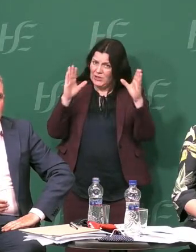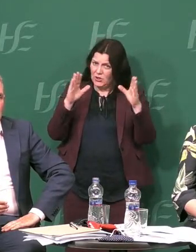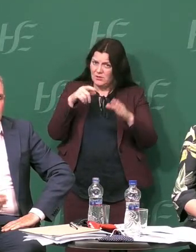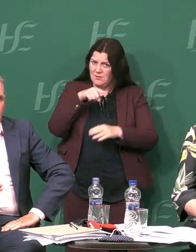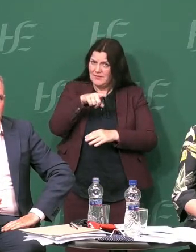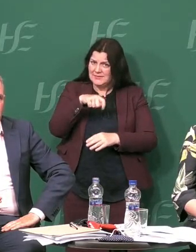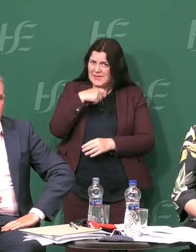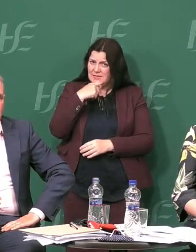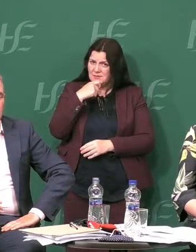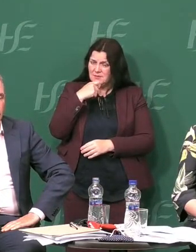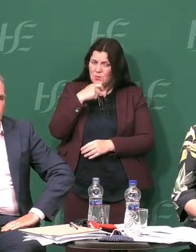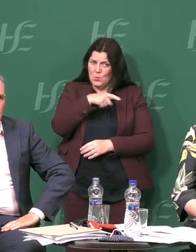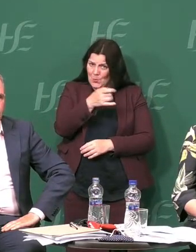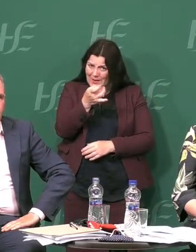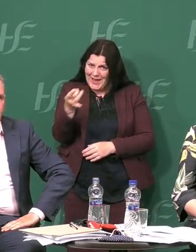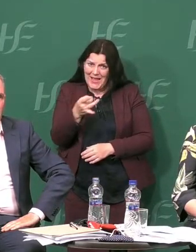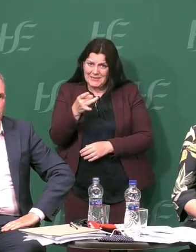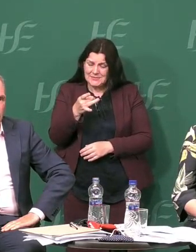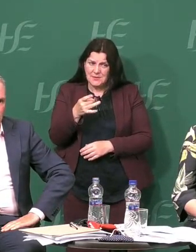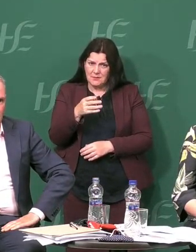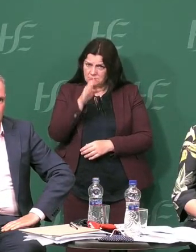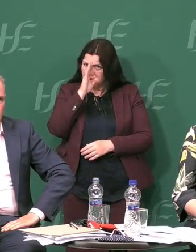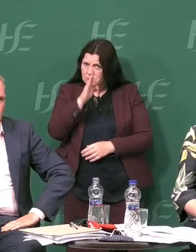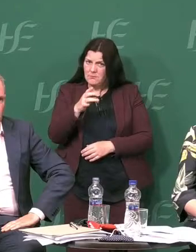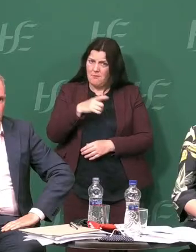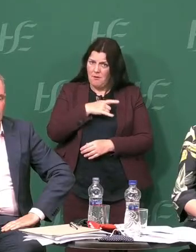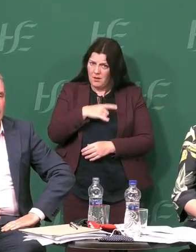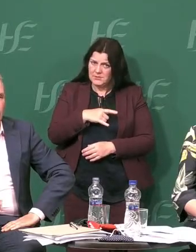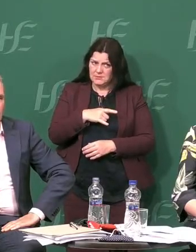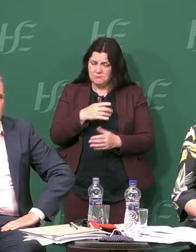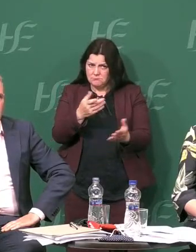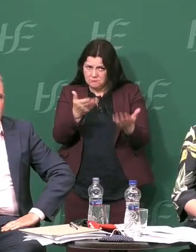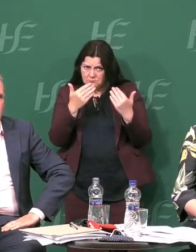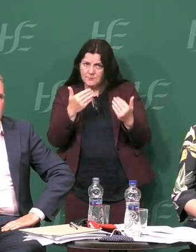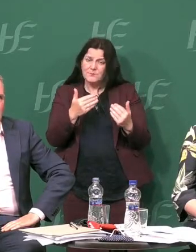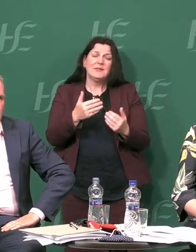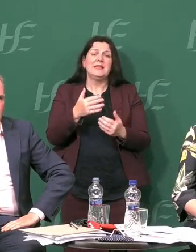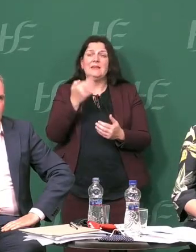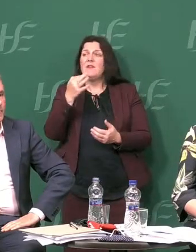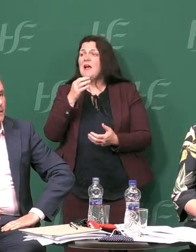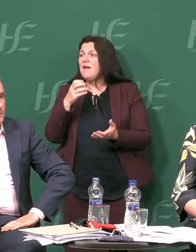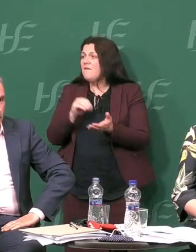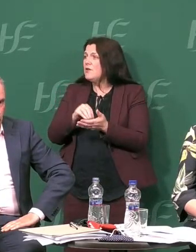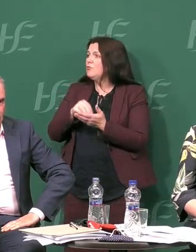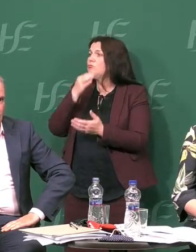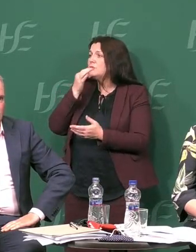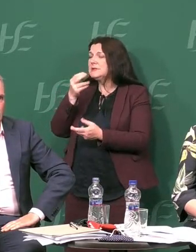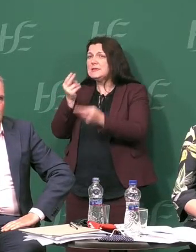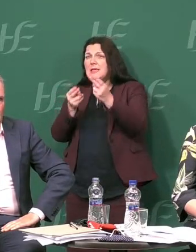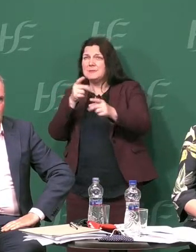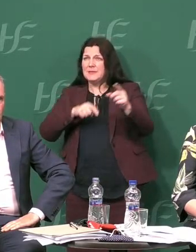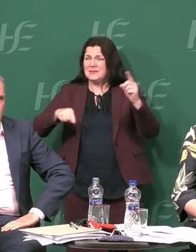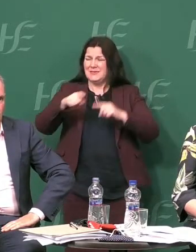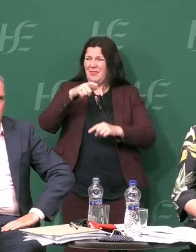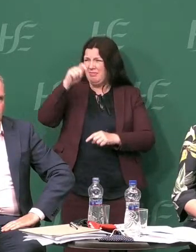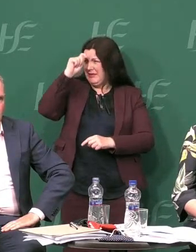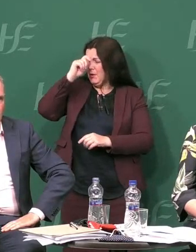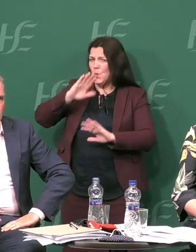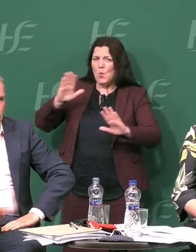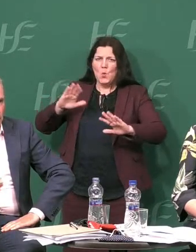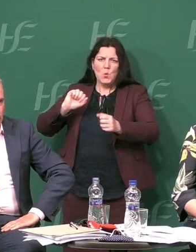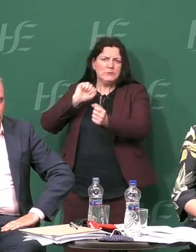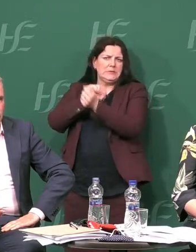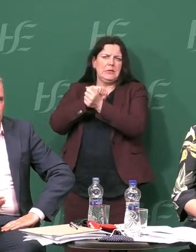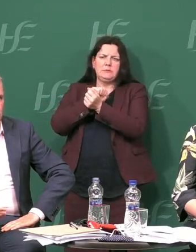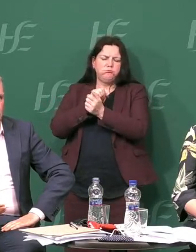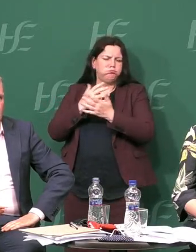have asked the hospitals to be upfront and communicate with us when they do a risk assessment, so we can communicate it out publicly as well.